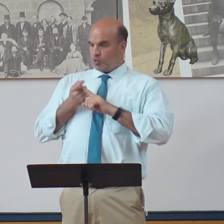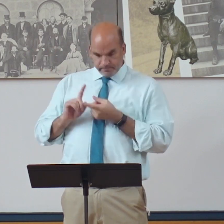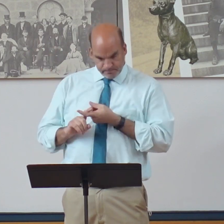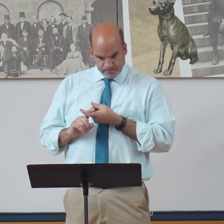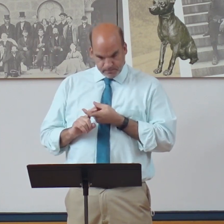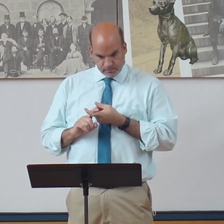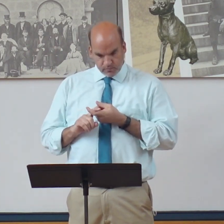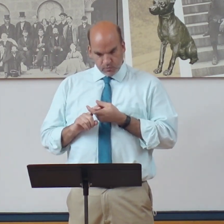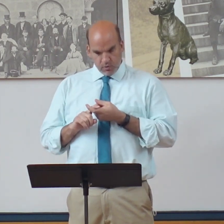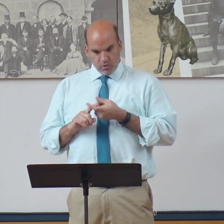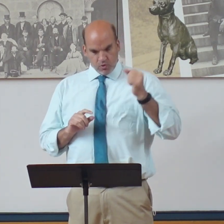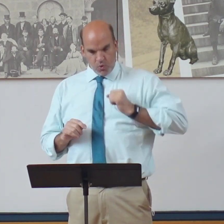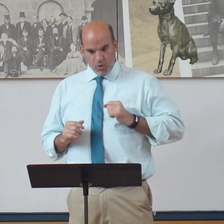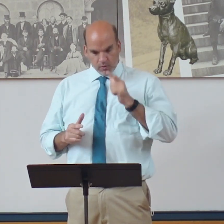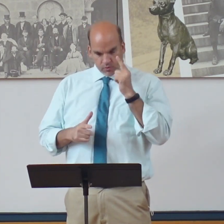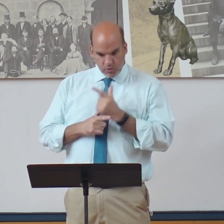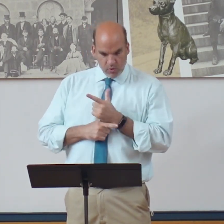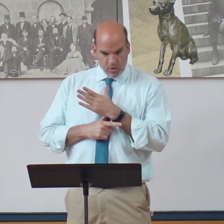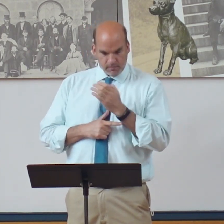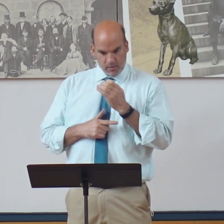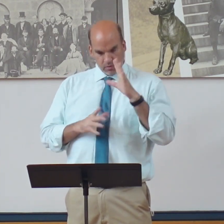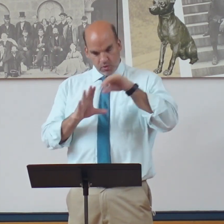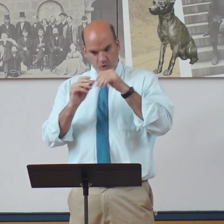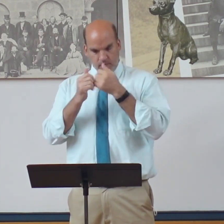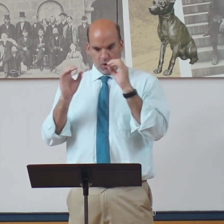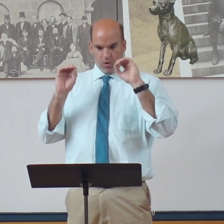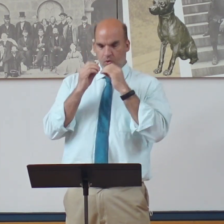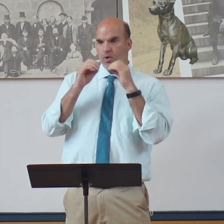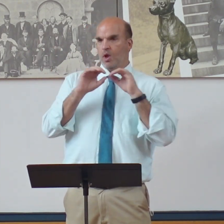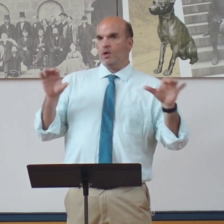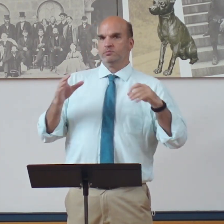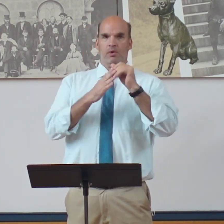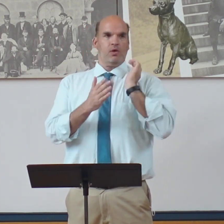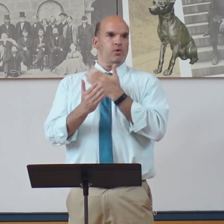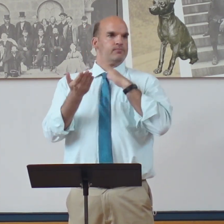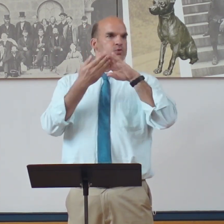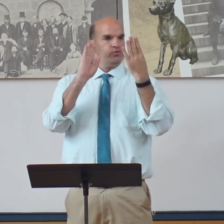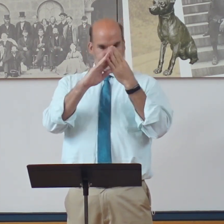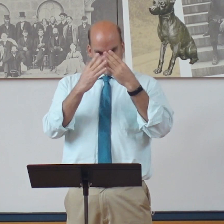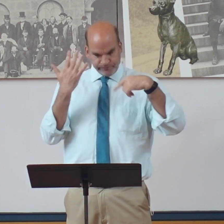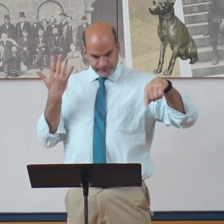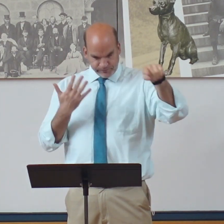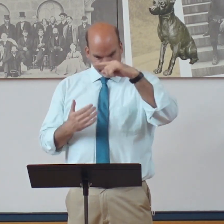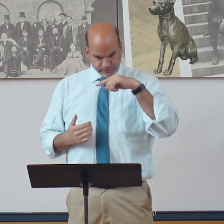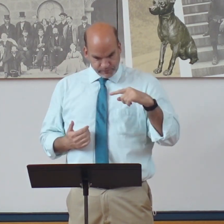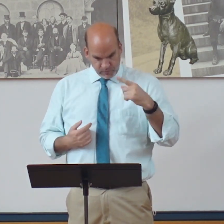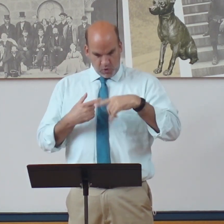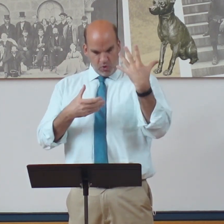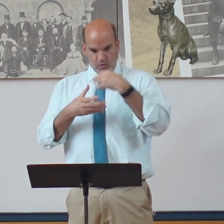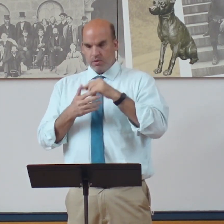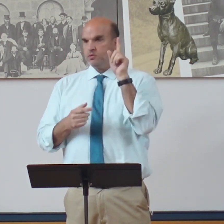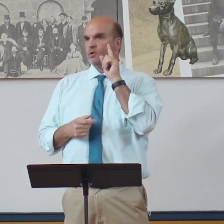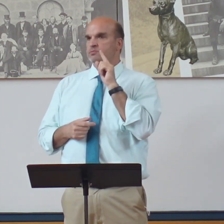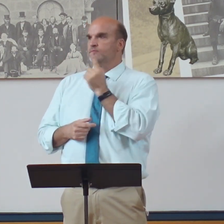"Thank you for being such a wonderful friend, sorority sister, and being involved in so many organizations and activities in our